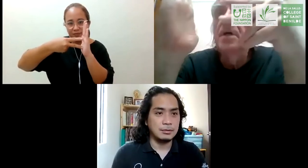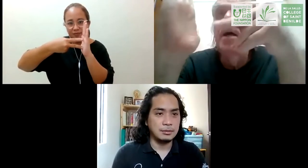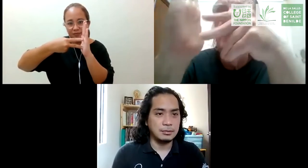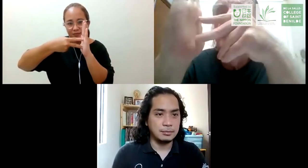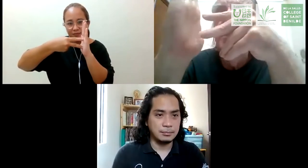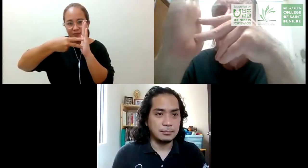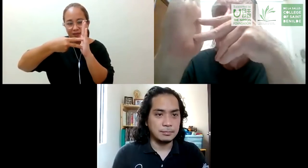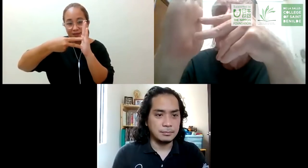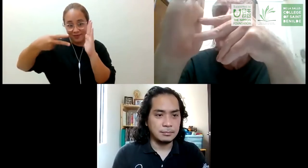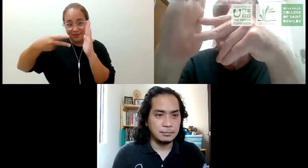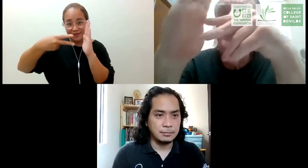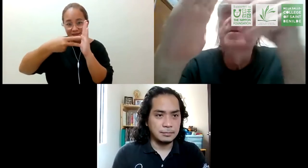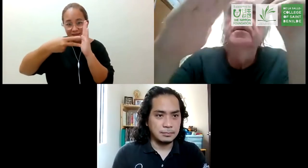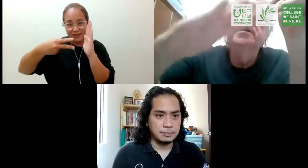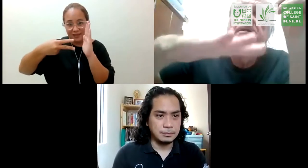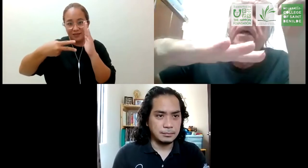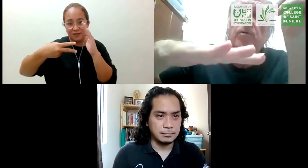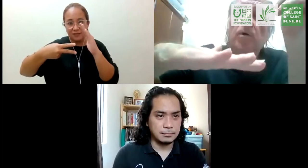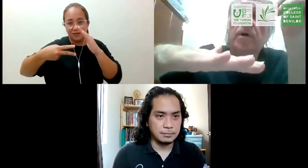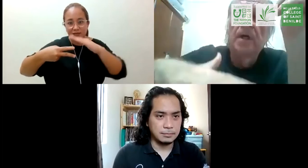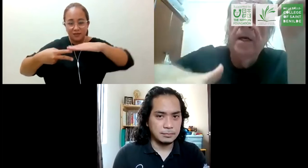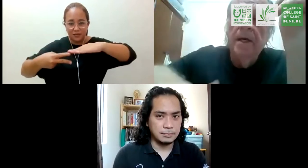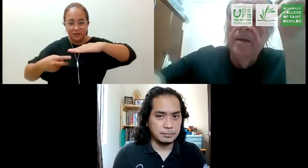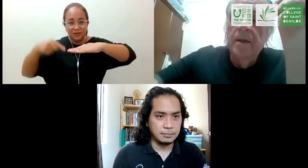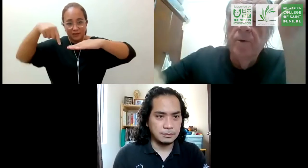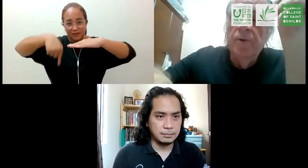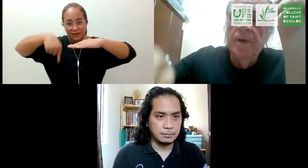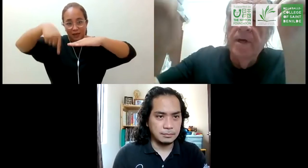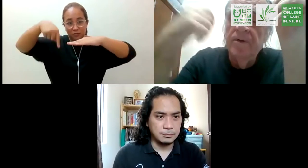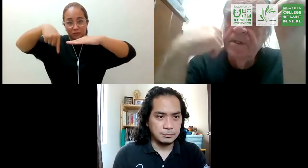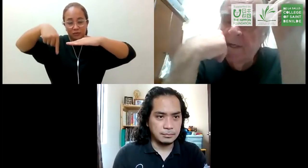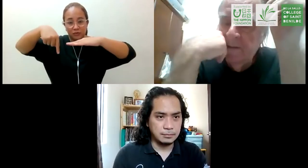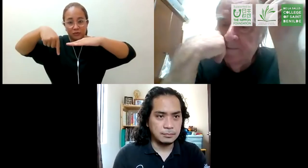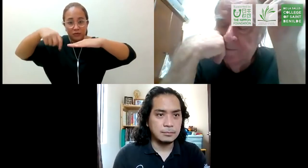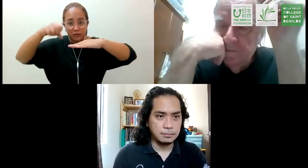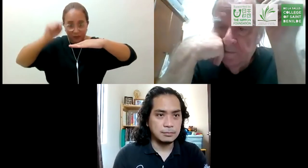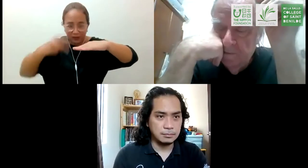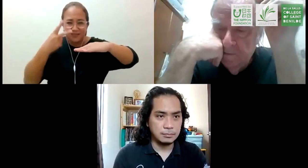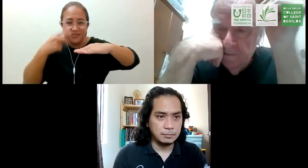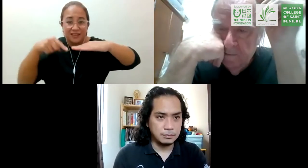to the side, and this is downward. Can you pull it up for a second?